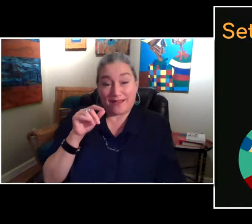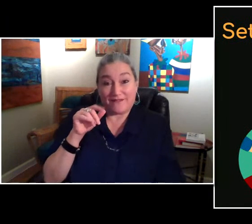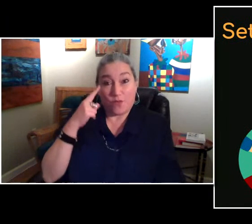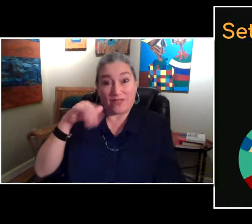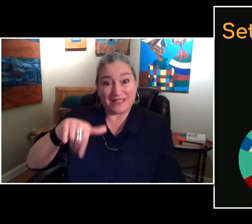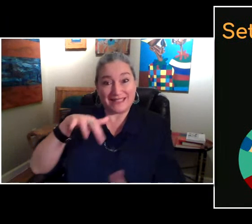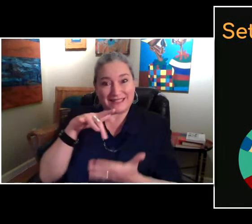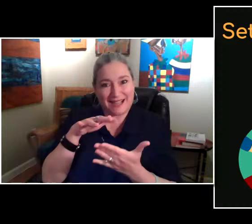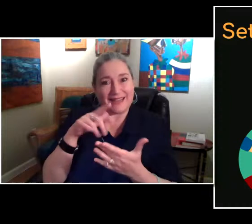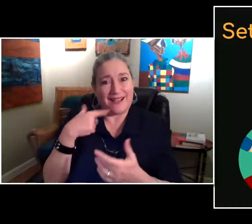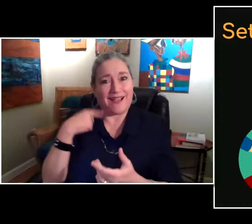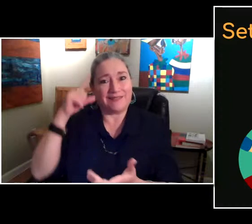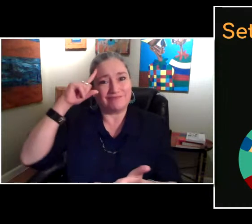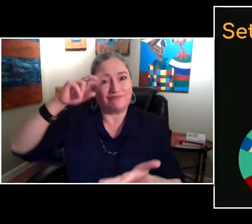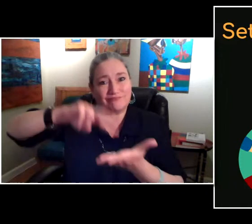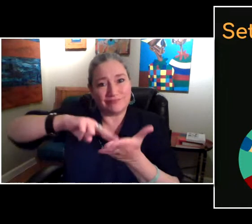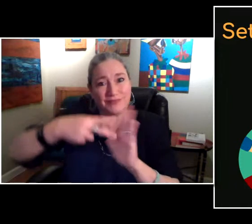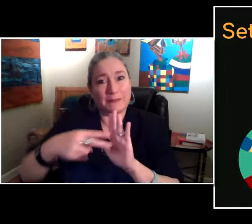slide.